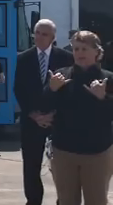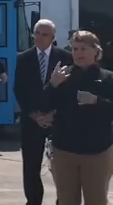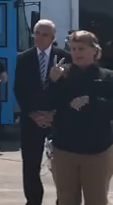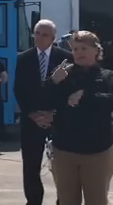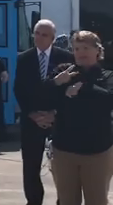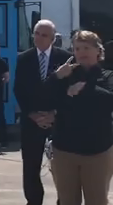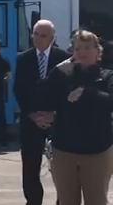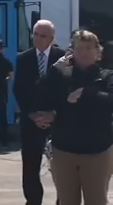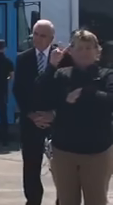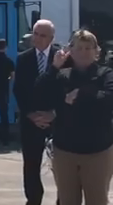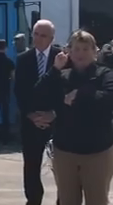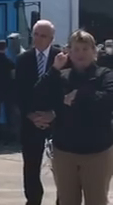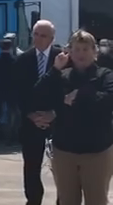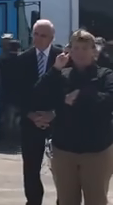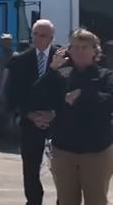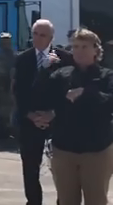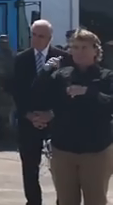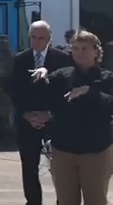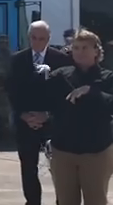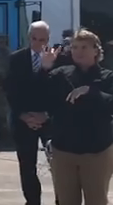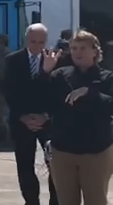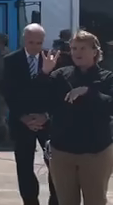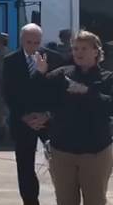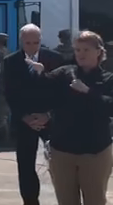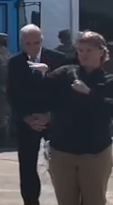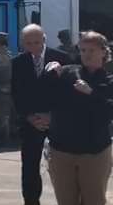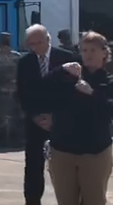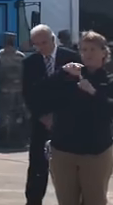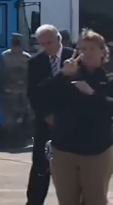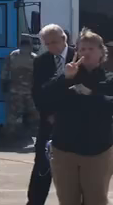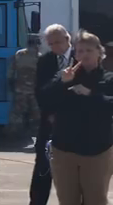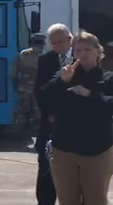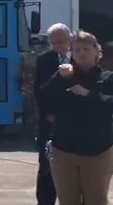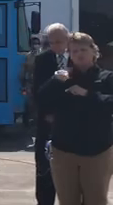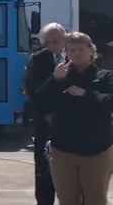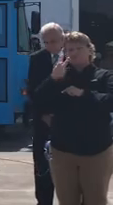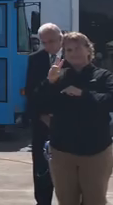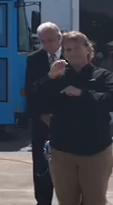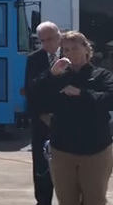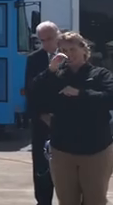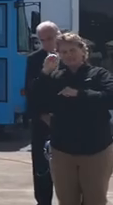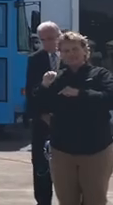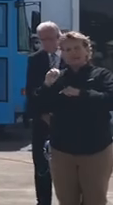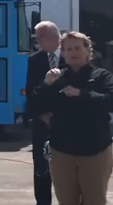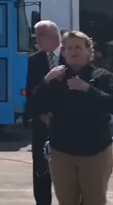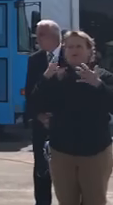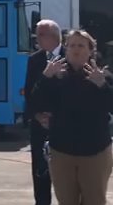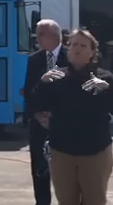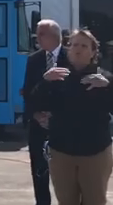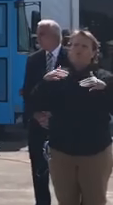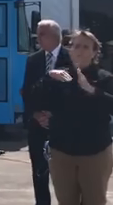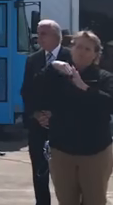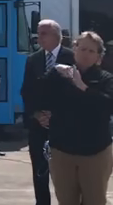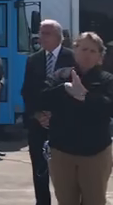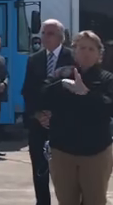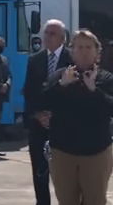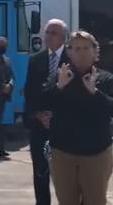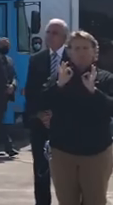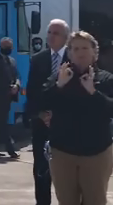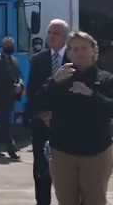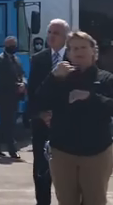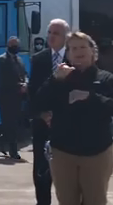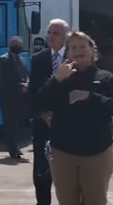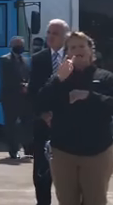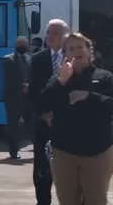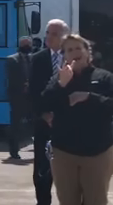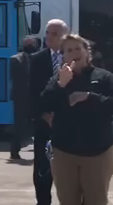as low as we've had really since the beginning of this. Yesterday was 3.8%. Again, very, very low. There's parts of this country